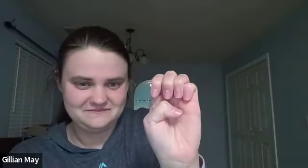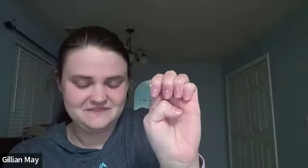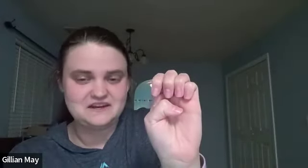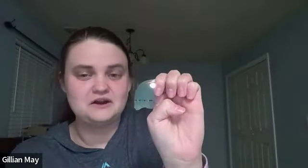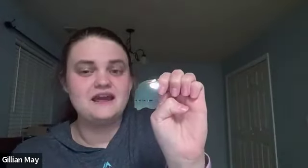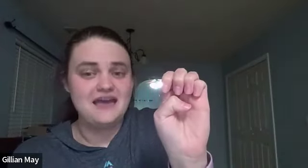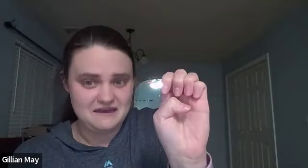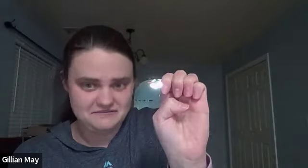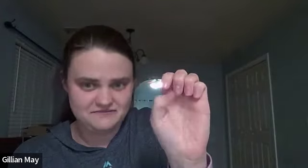Then our F.